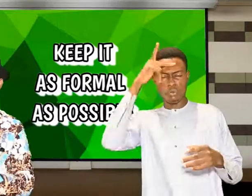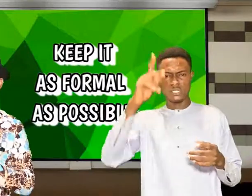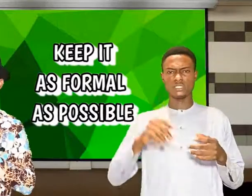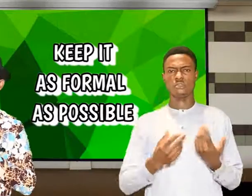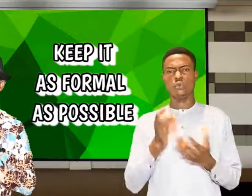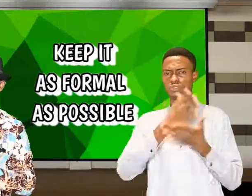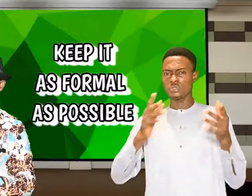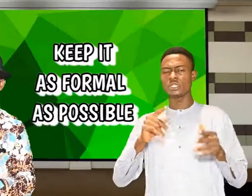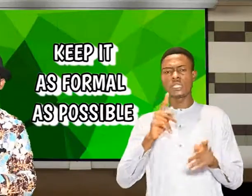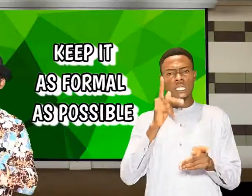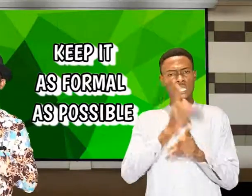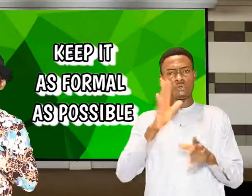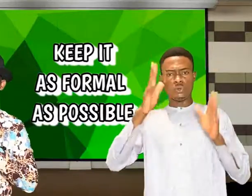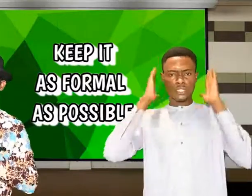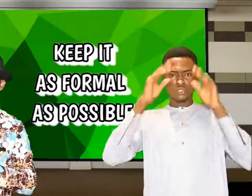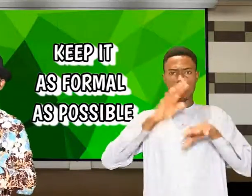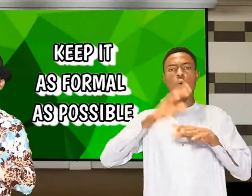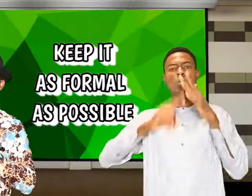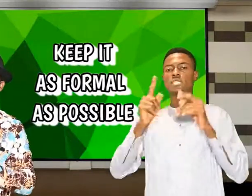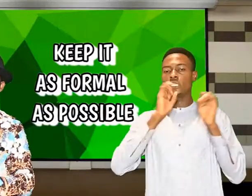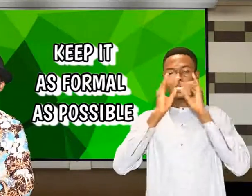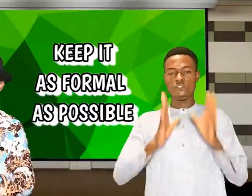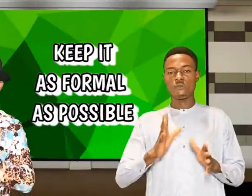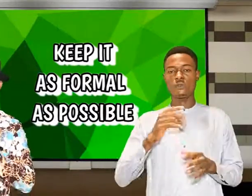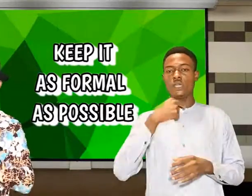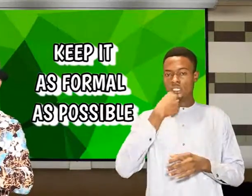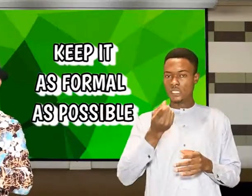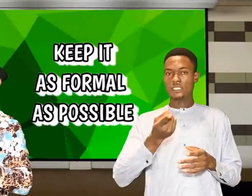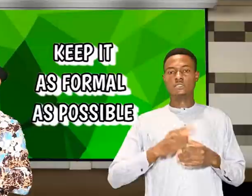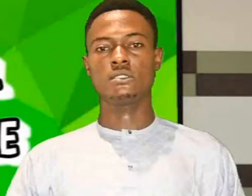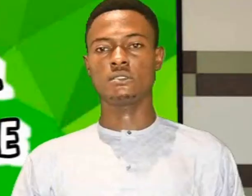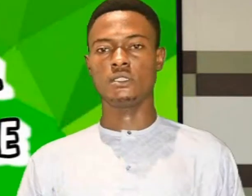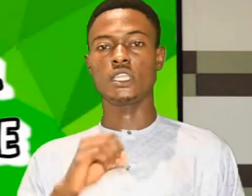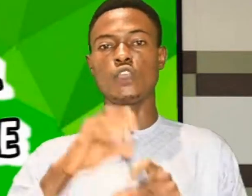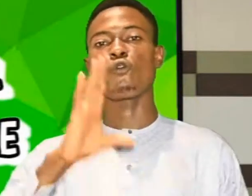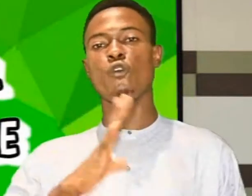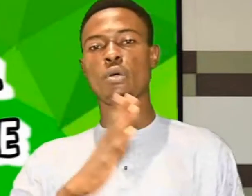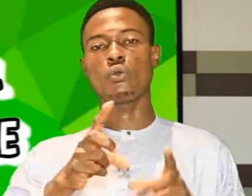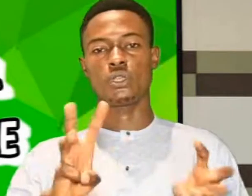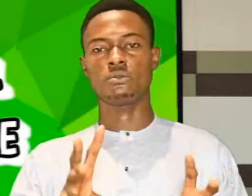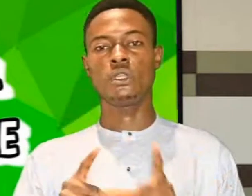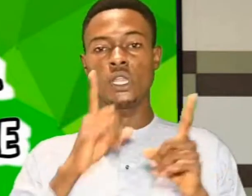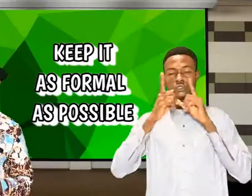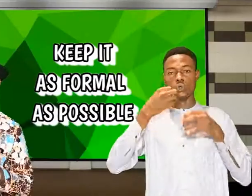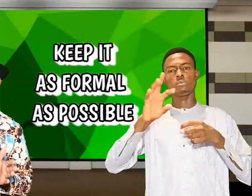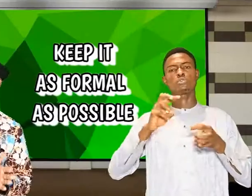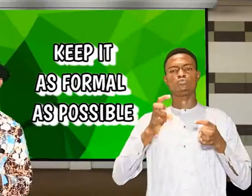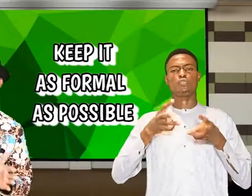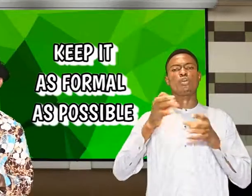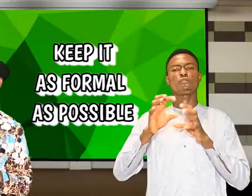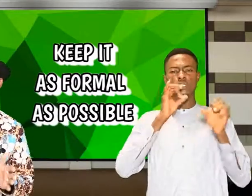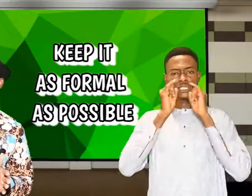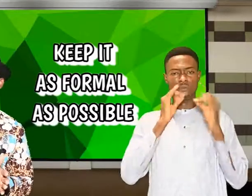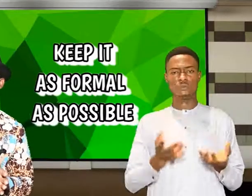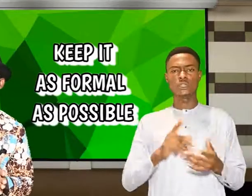on what the interviewer is saying and react politely and formally. Let's talk about the mode of interview. From the moment you